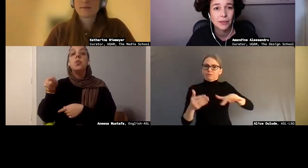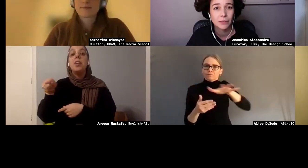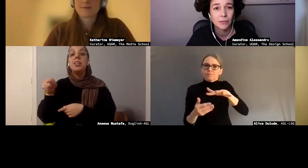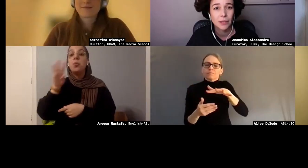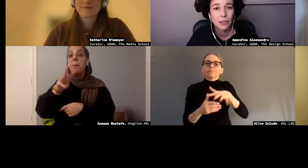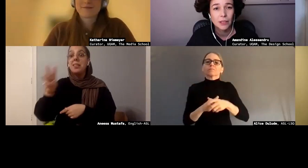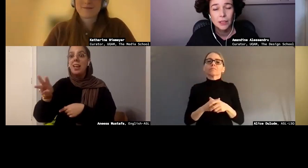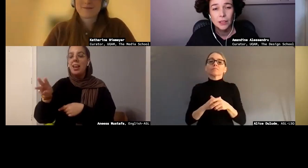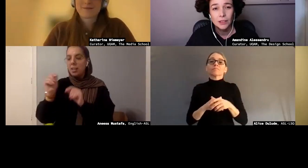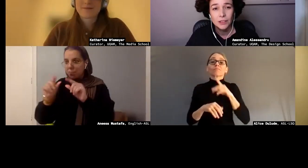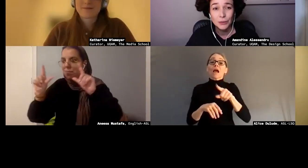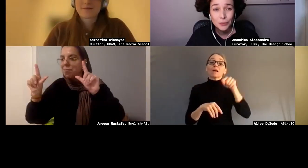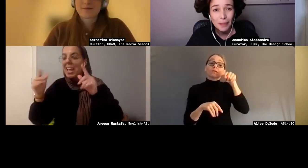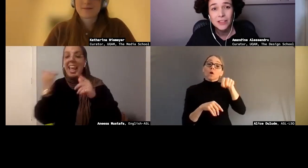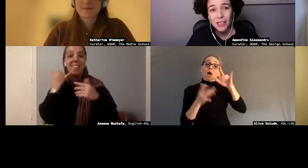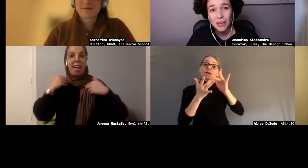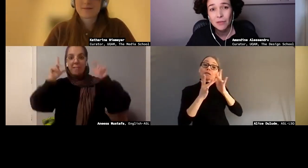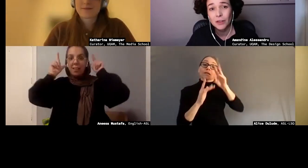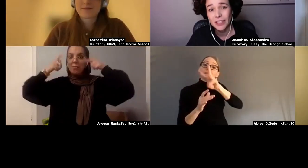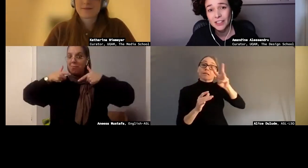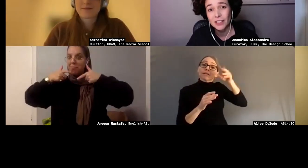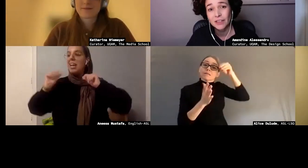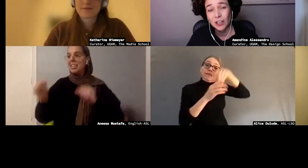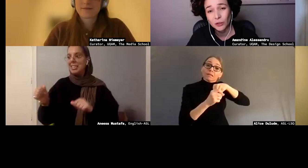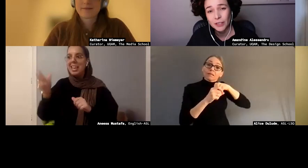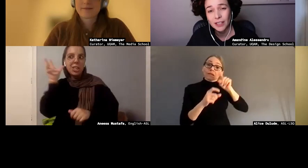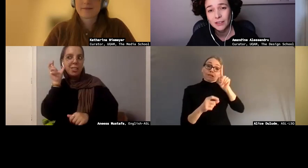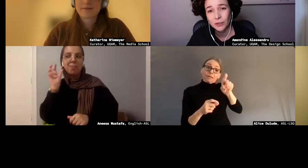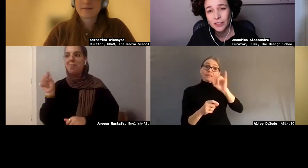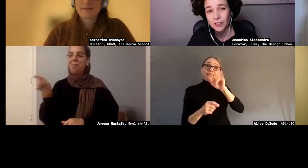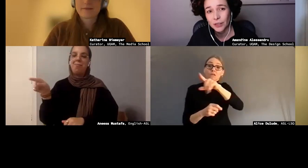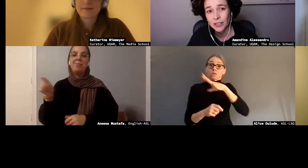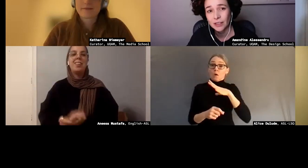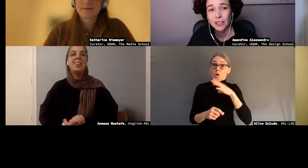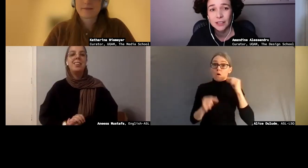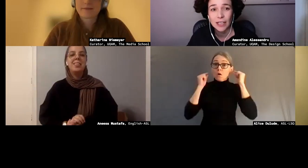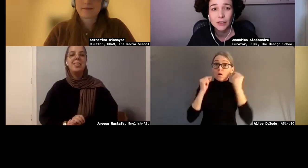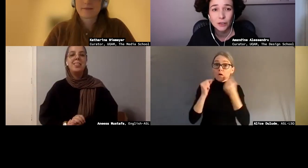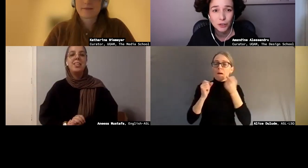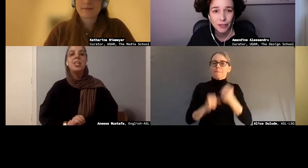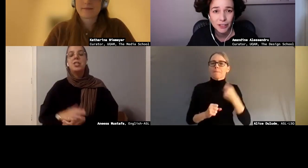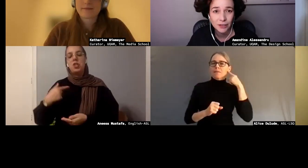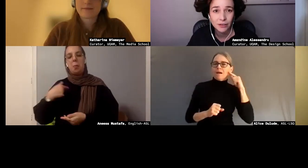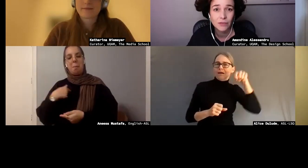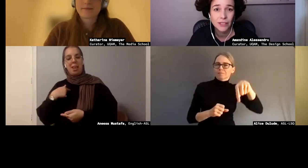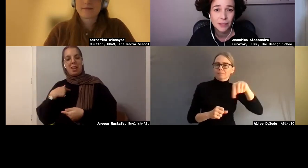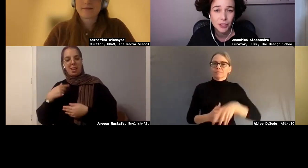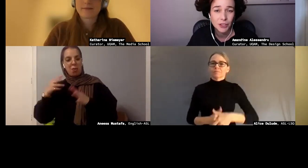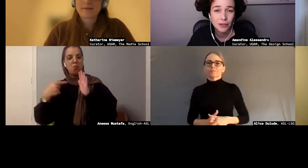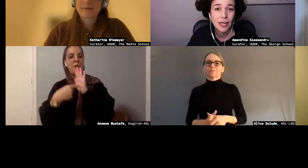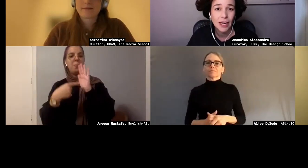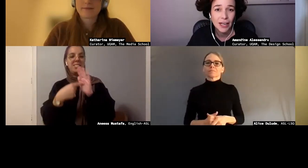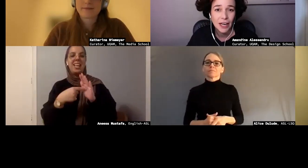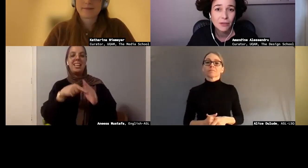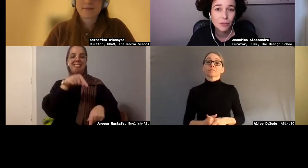écrantotal.ucam.ca. So, in the name of the organizers of Écran Total, Total Screen, and as a co-curator of the